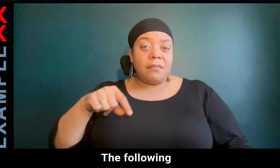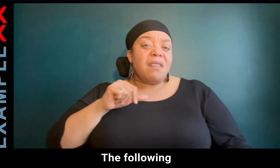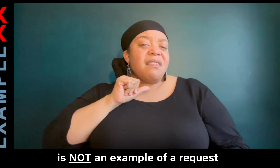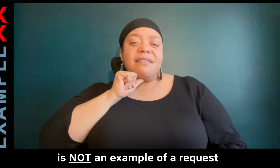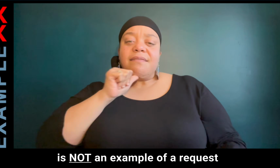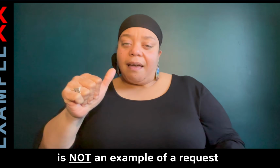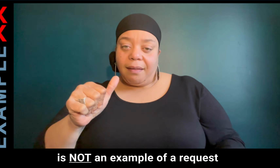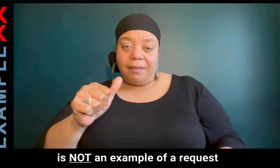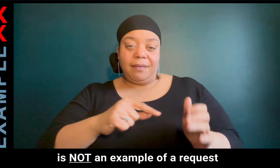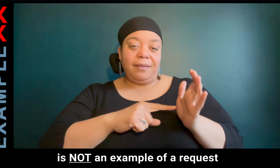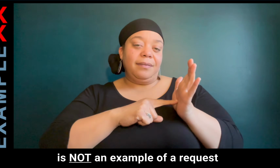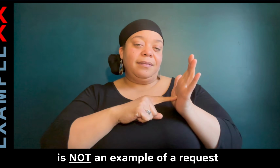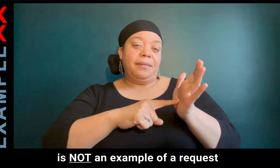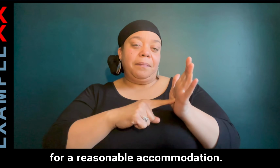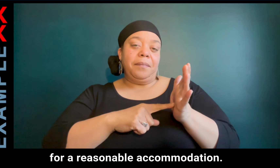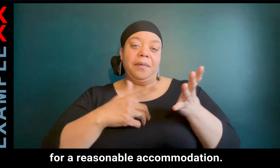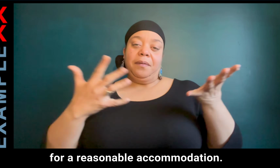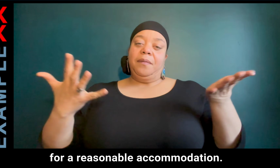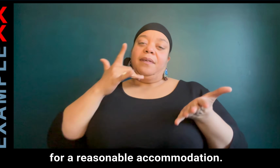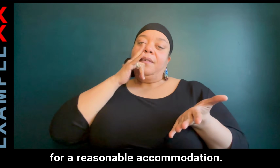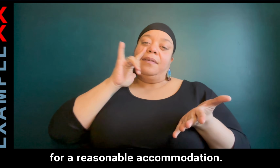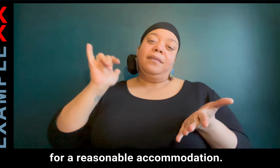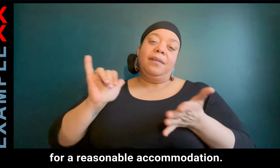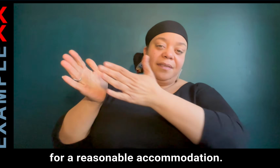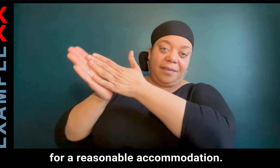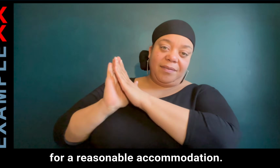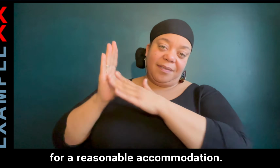is not an example of a request for a reasonable accommodation.